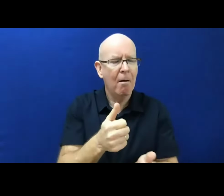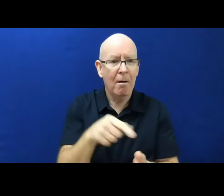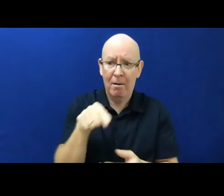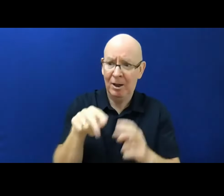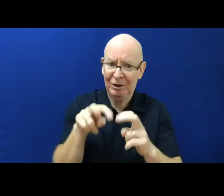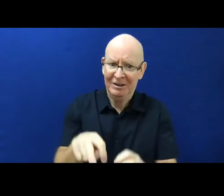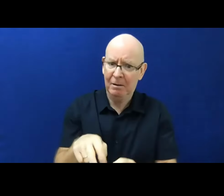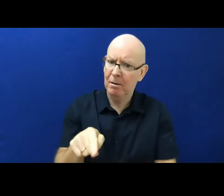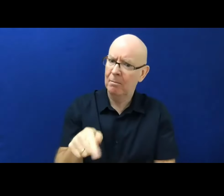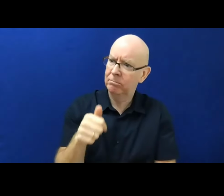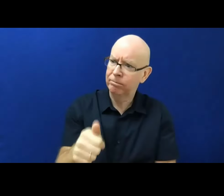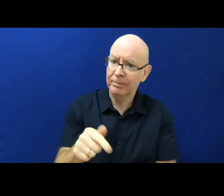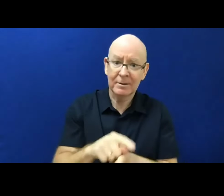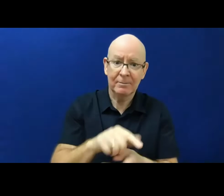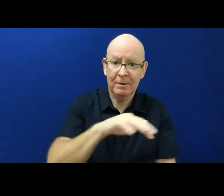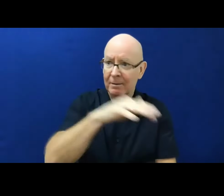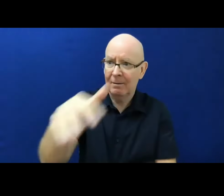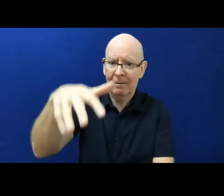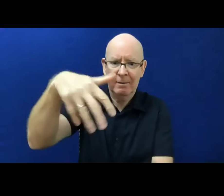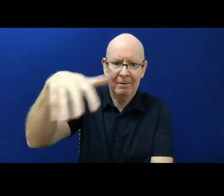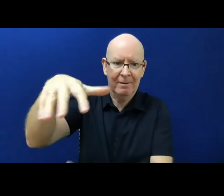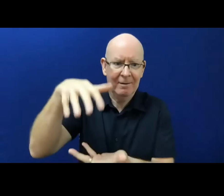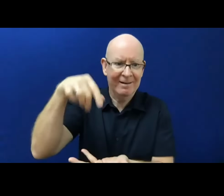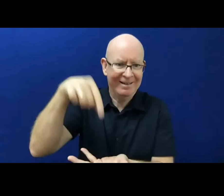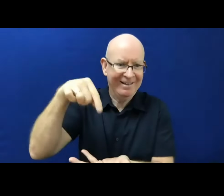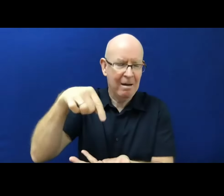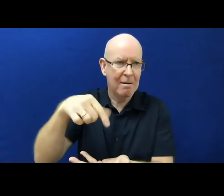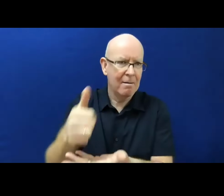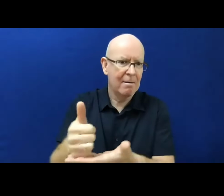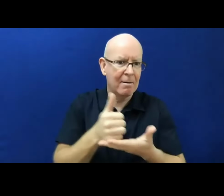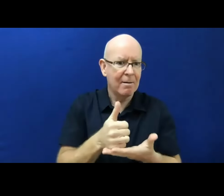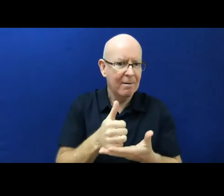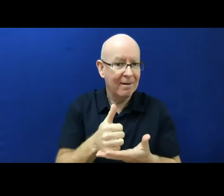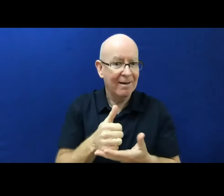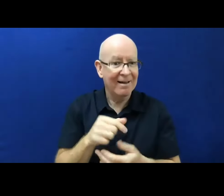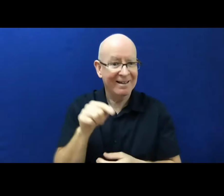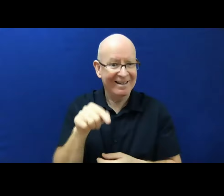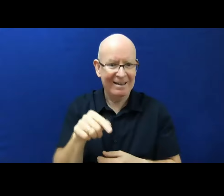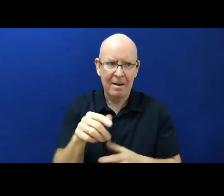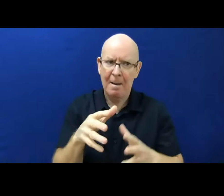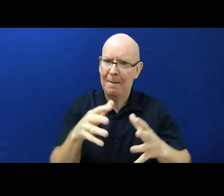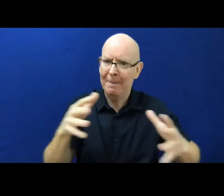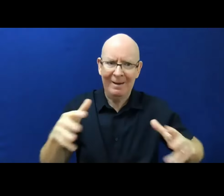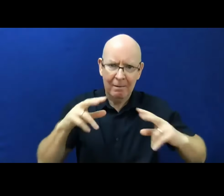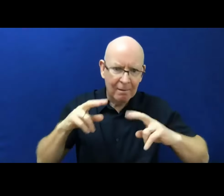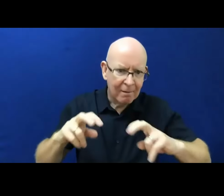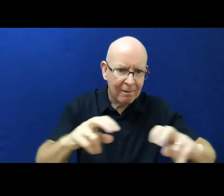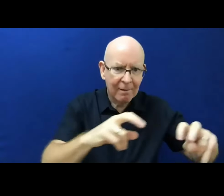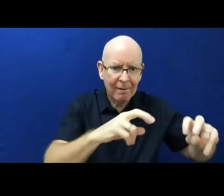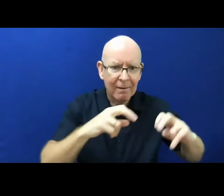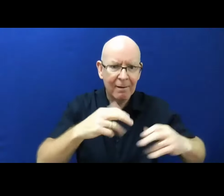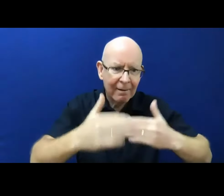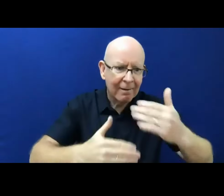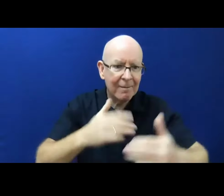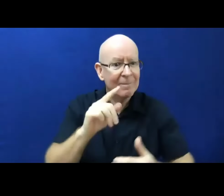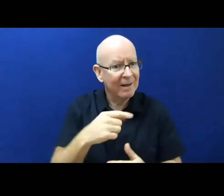processes. But also, I think, to underline the importance of establishing relationships between researchers